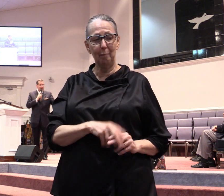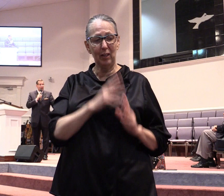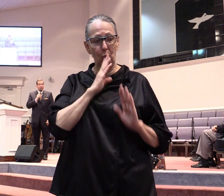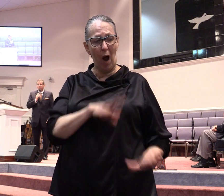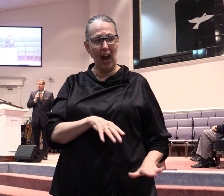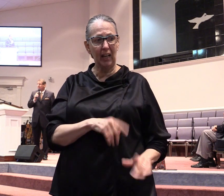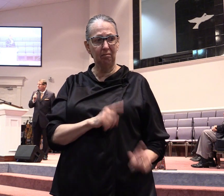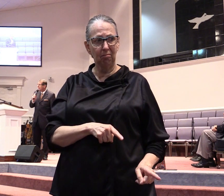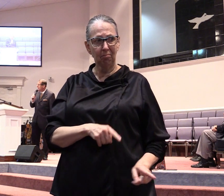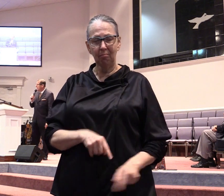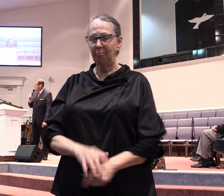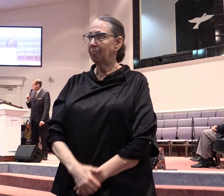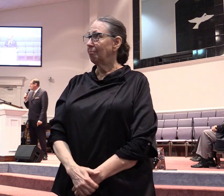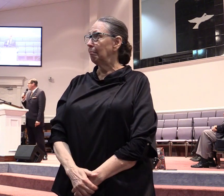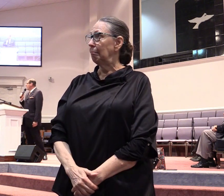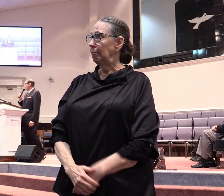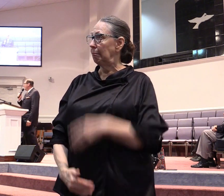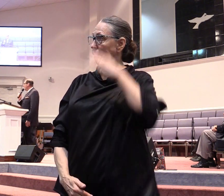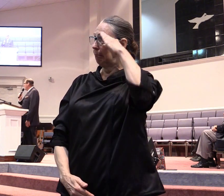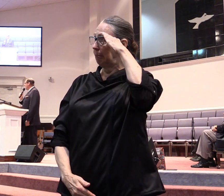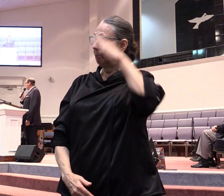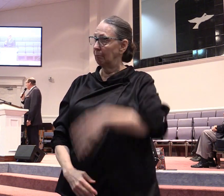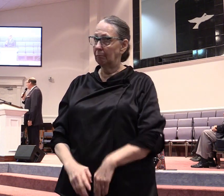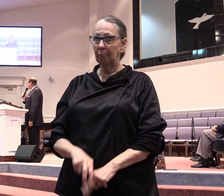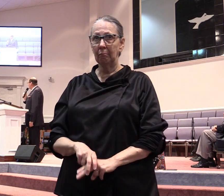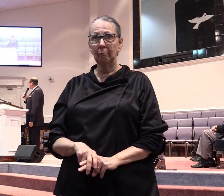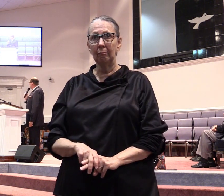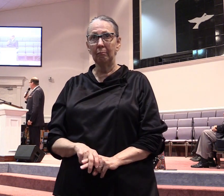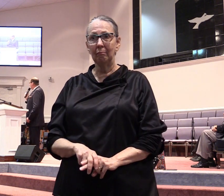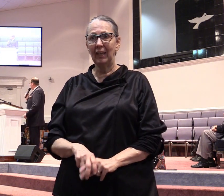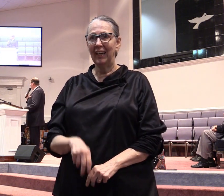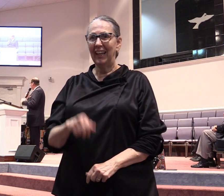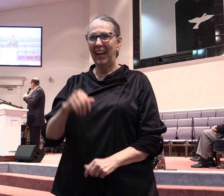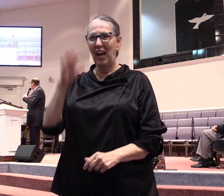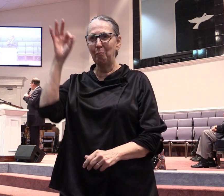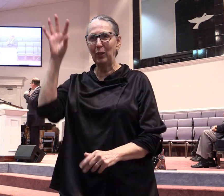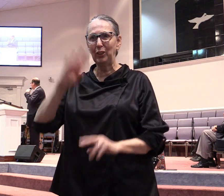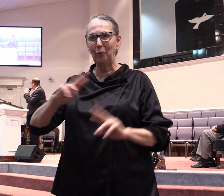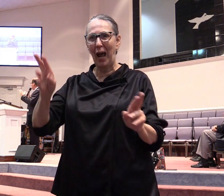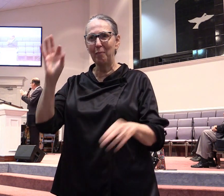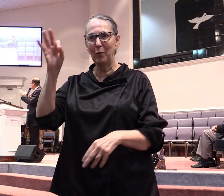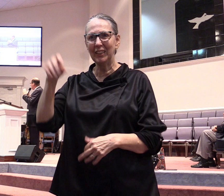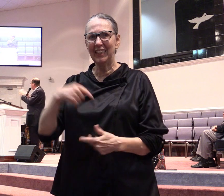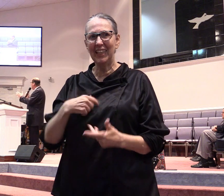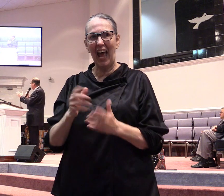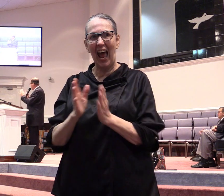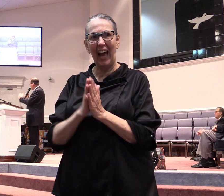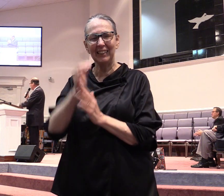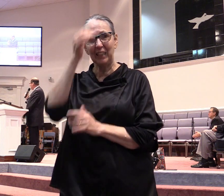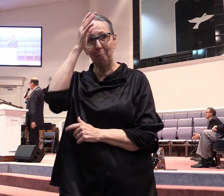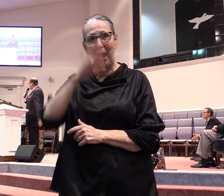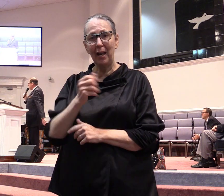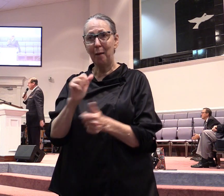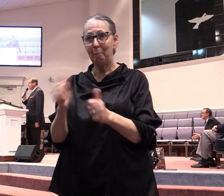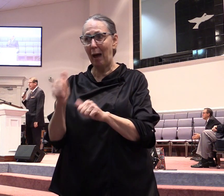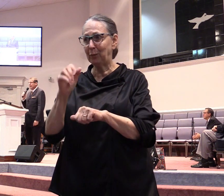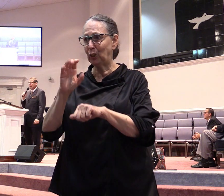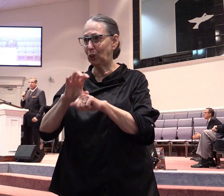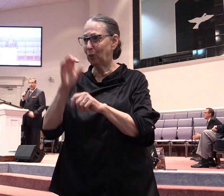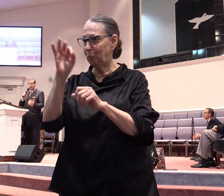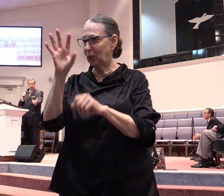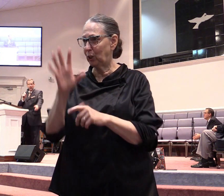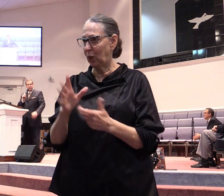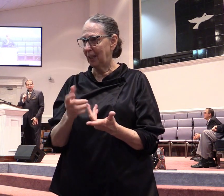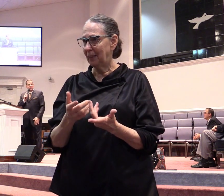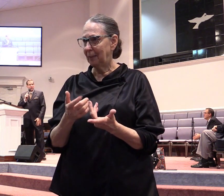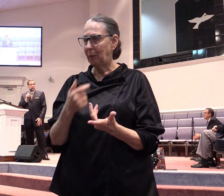and be still. As I sat there that night and the preacher was getting ready to preach, they had asked a man who was a Baptist preacher to preach that night, and